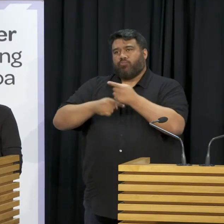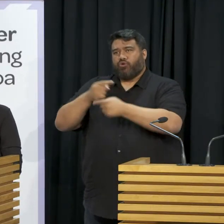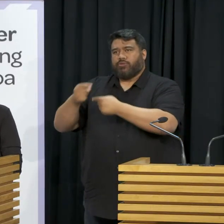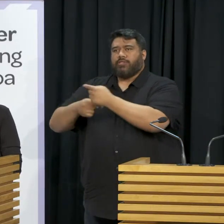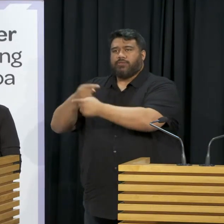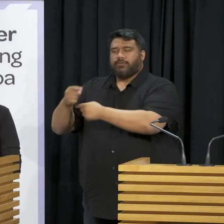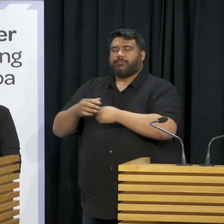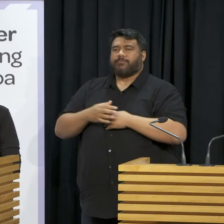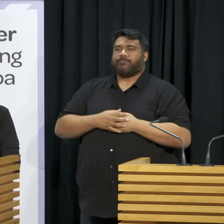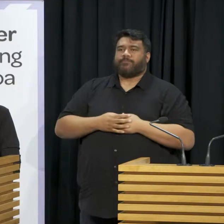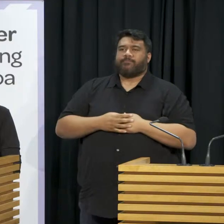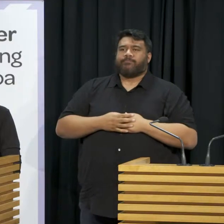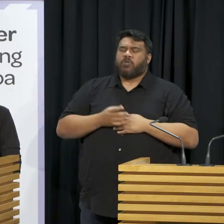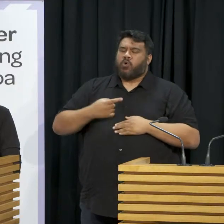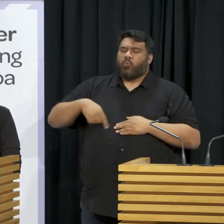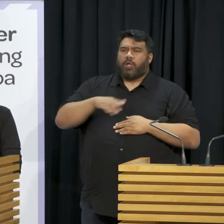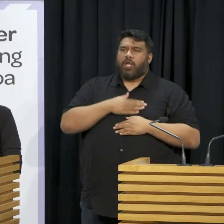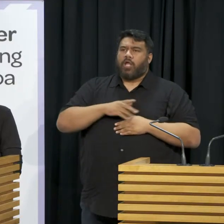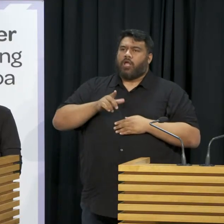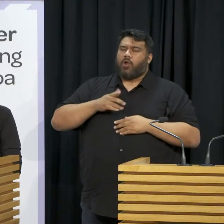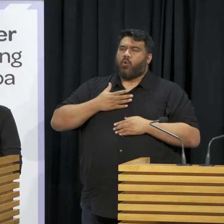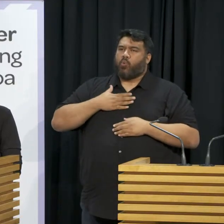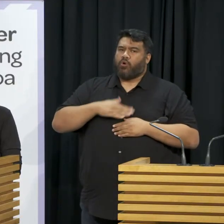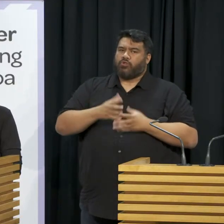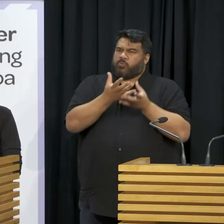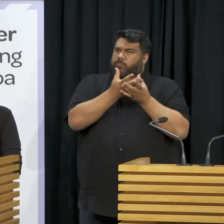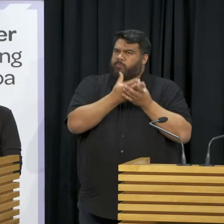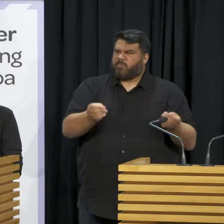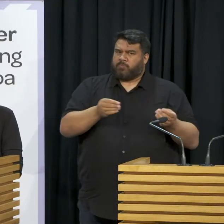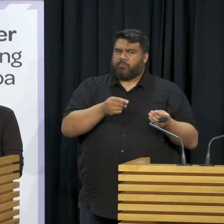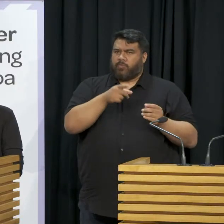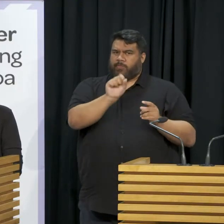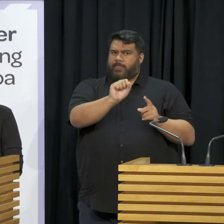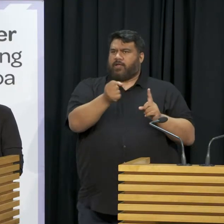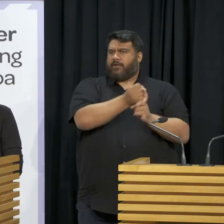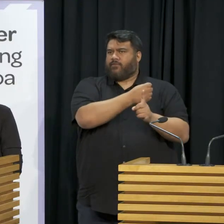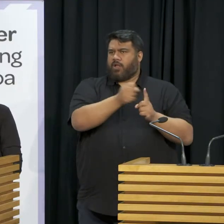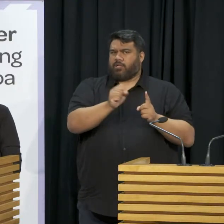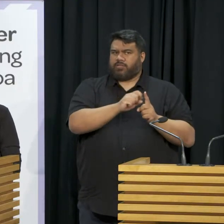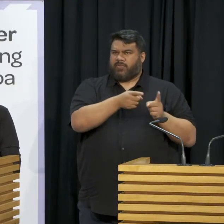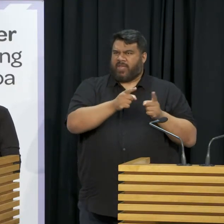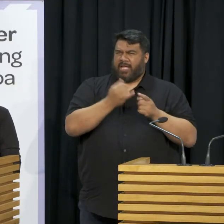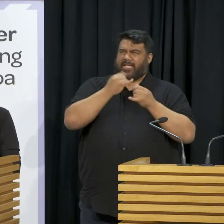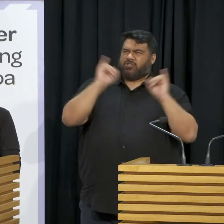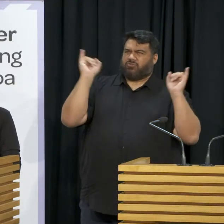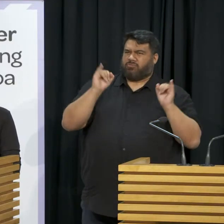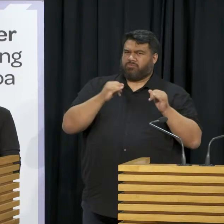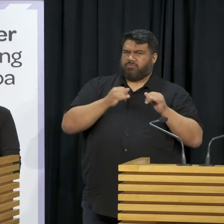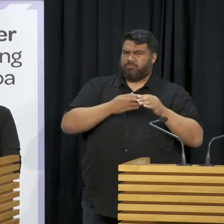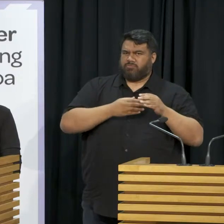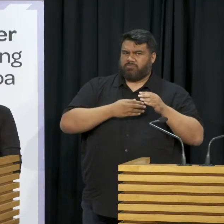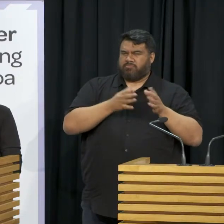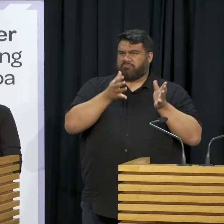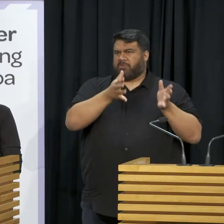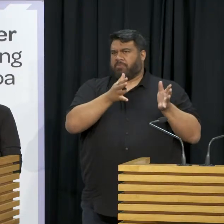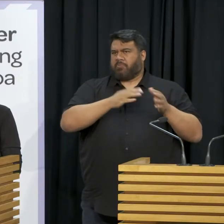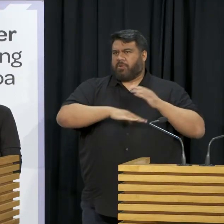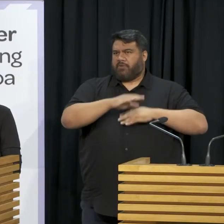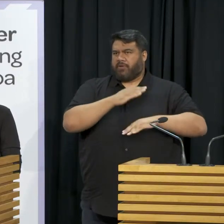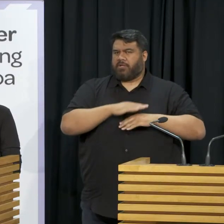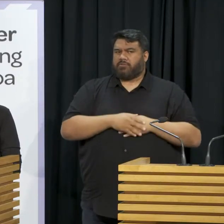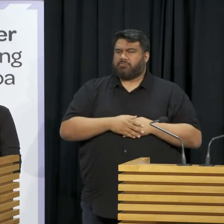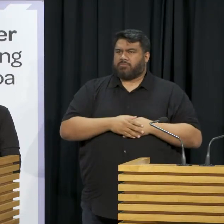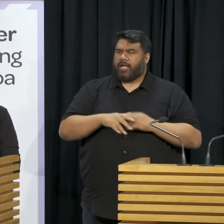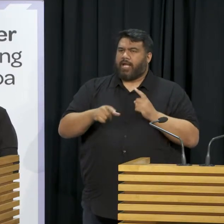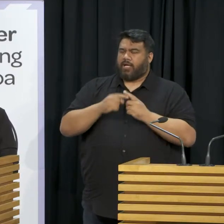in countering violent extremism. And, of course, we all remain absolutely committed to honouring the 51 lives lost on March